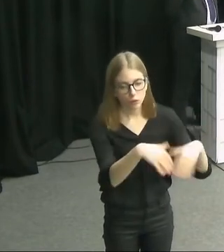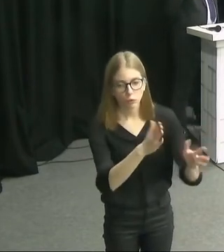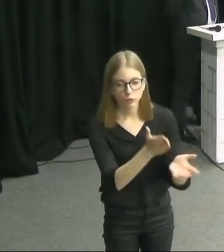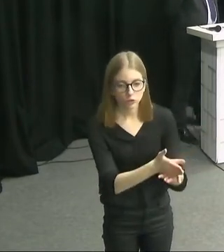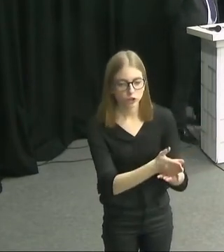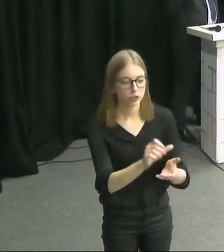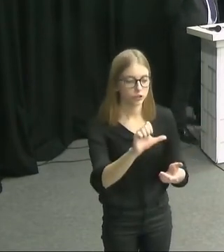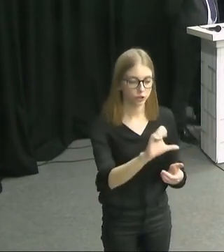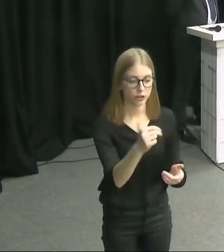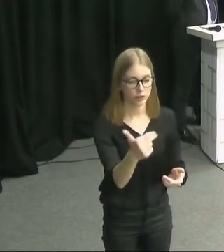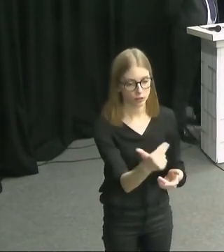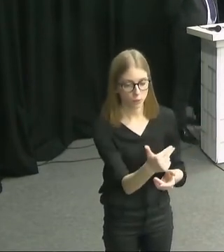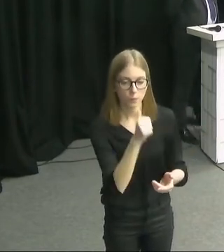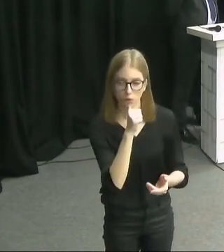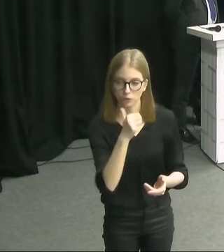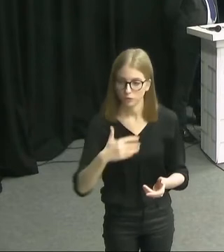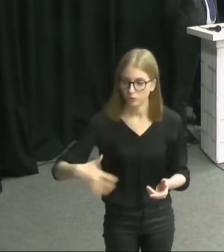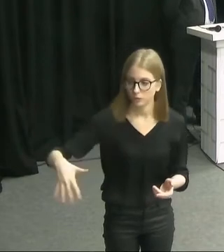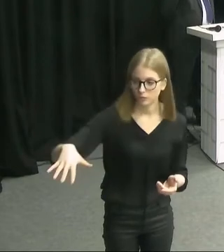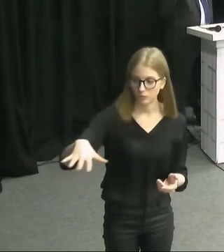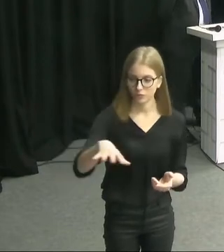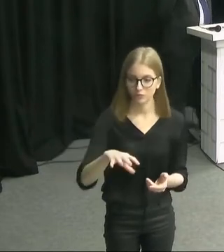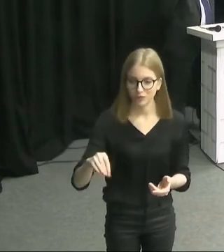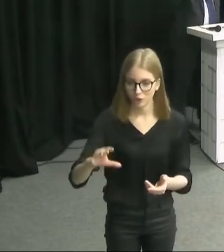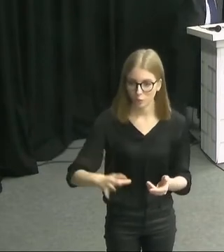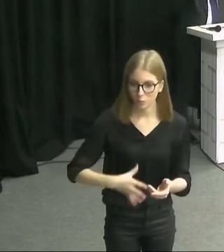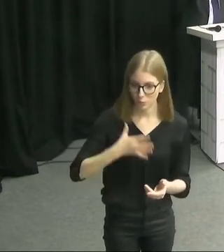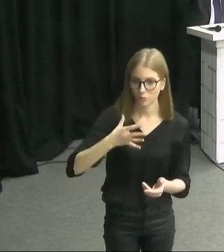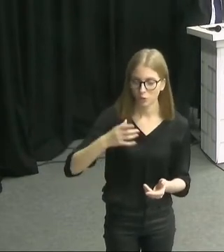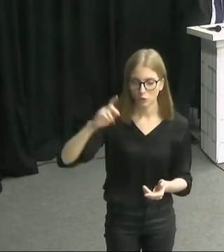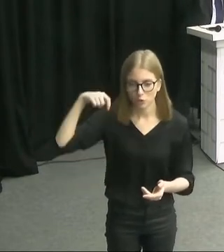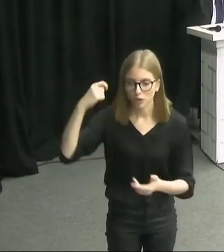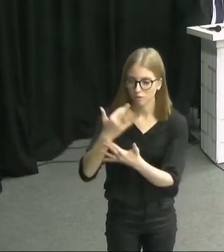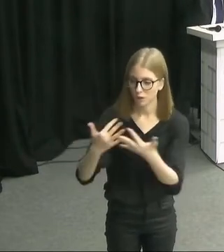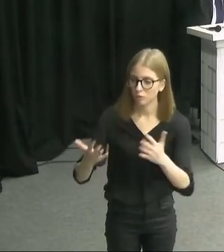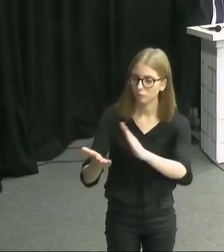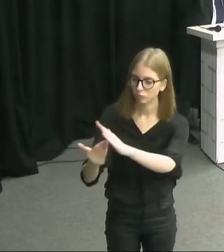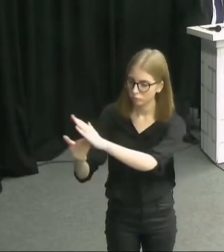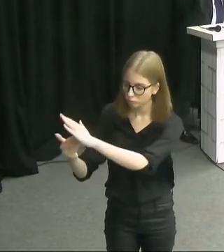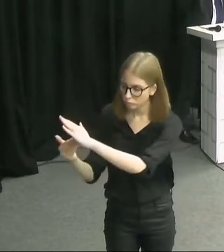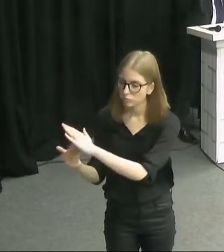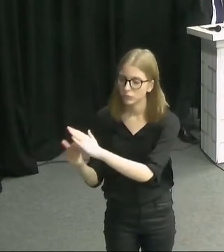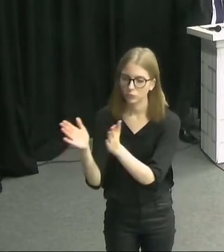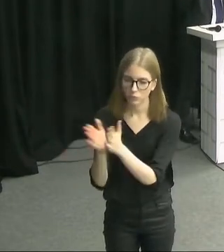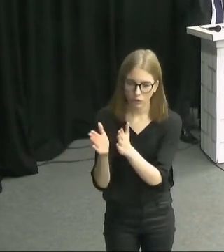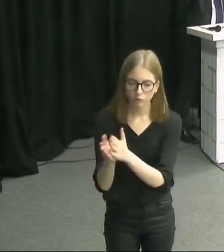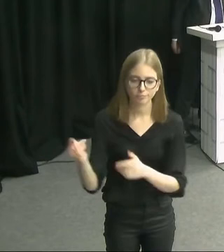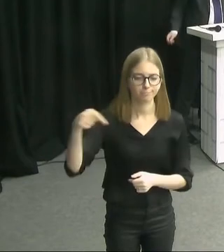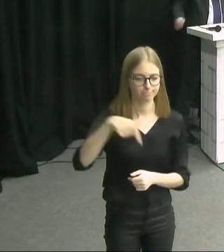who can come for the weekend at the university. They have concerts, celebrations, they meet the course mates, they receive the